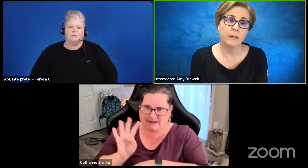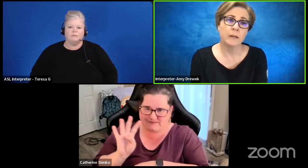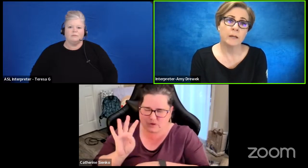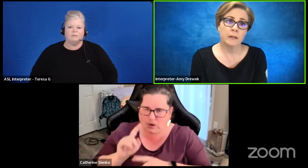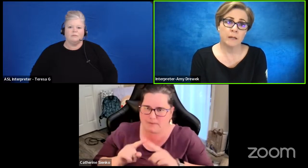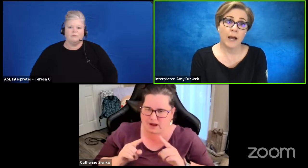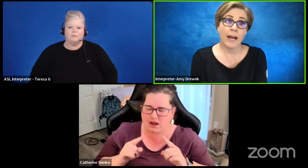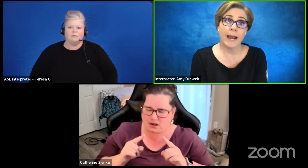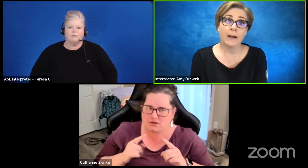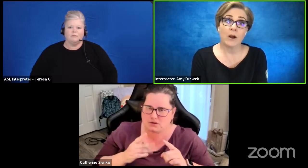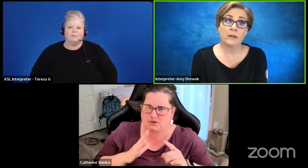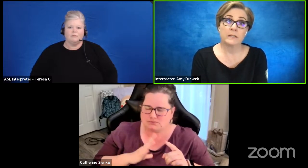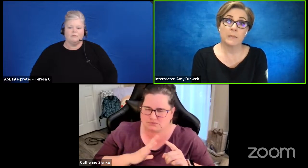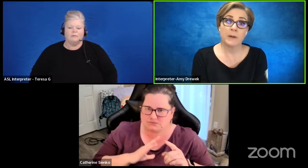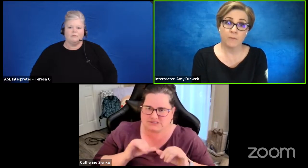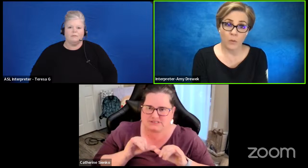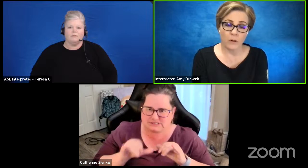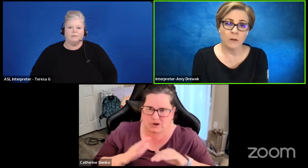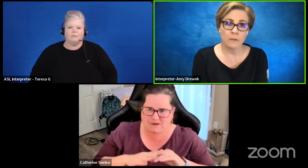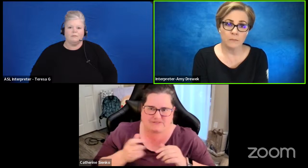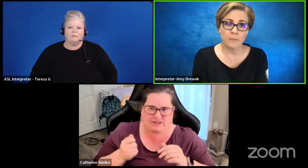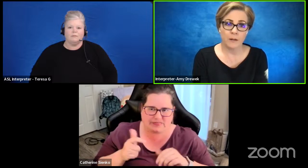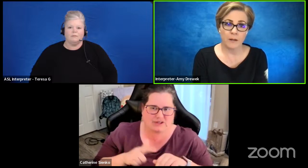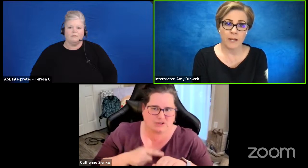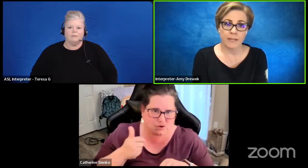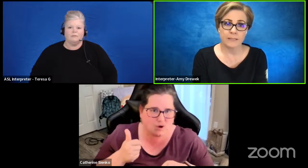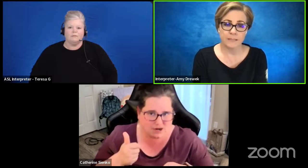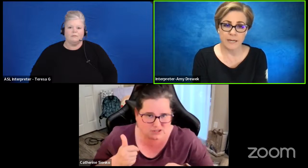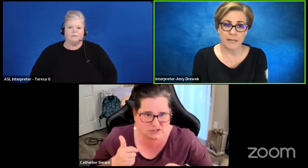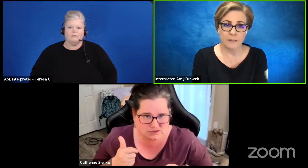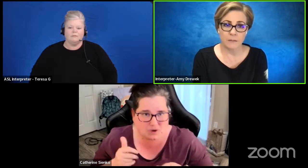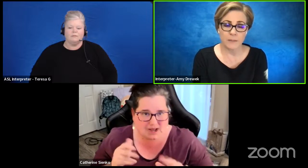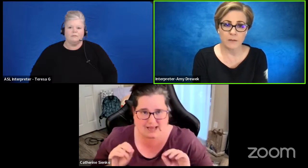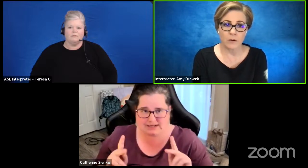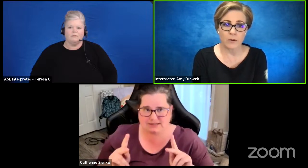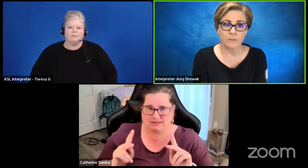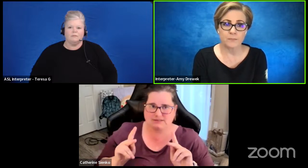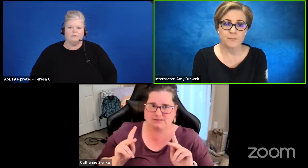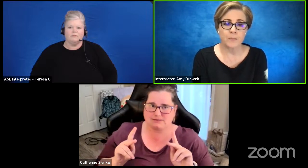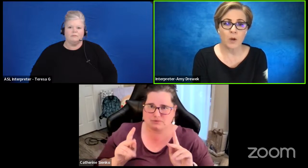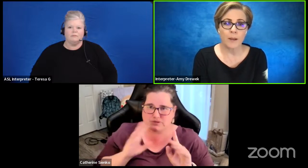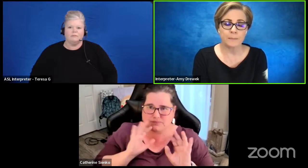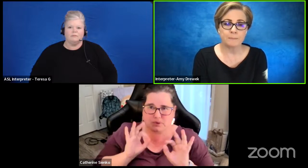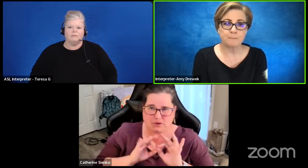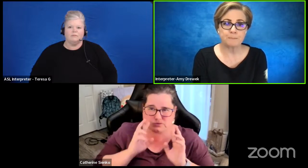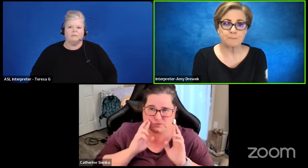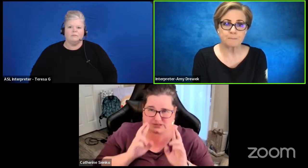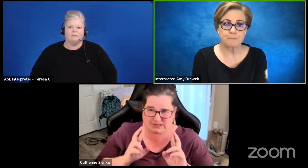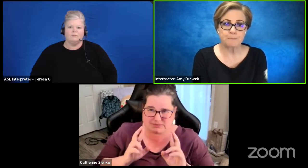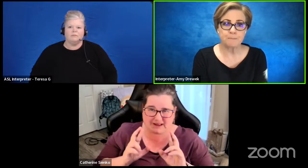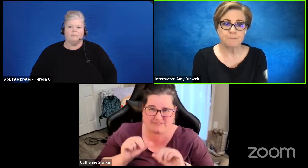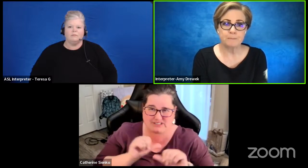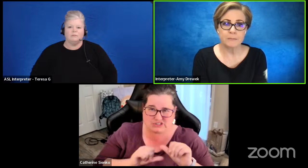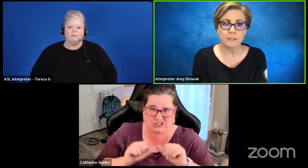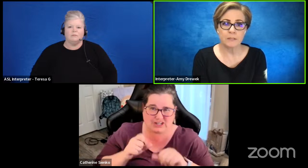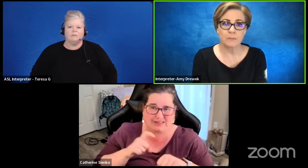until 4:30. I had a hard stop at 4, but I can stay a little bit longer.